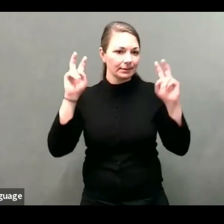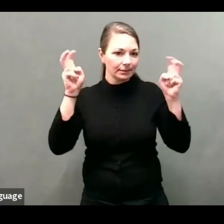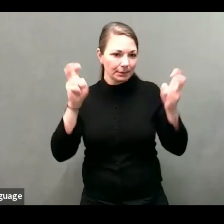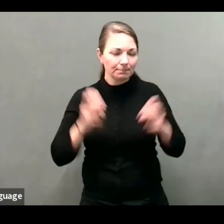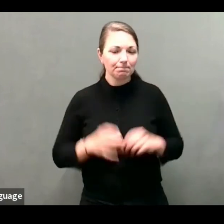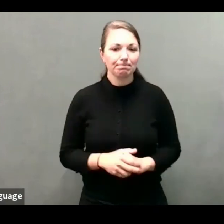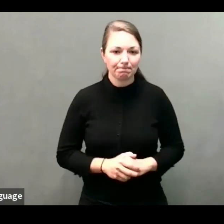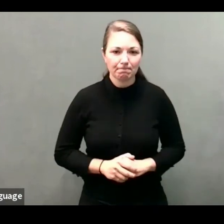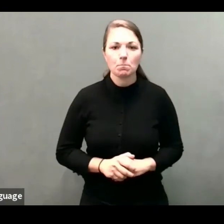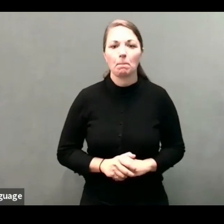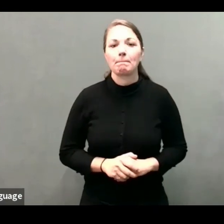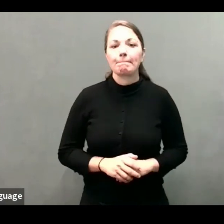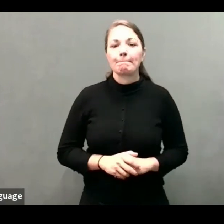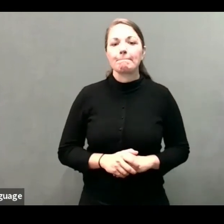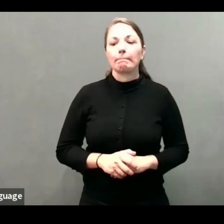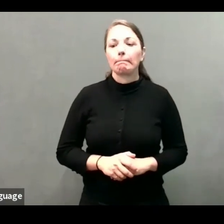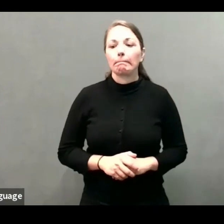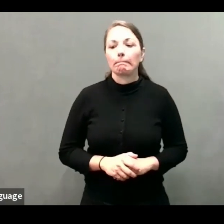looks like.